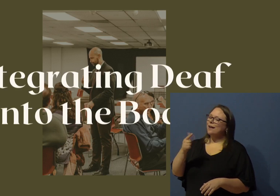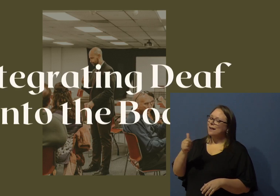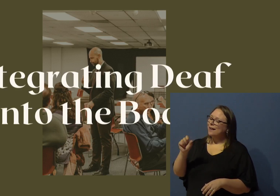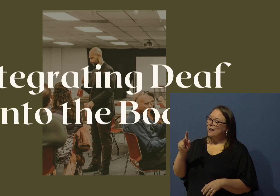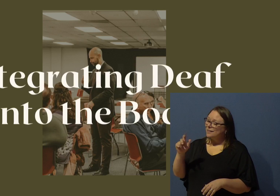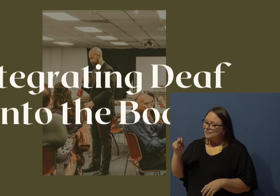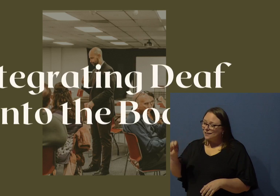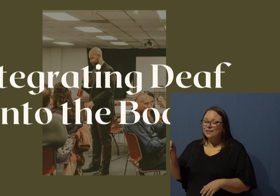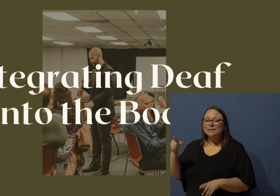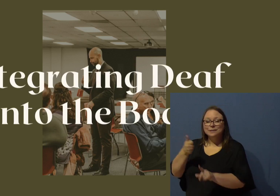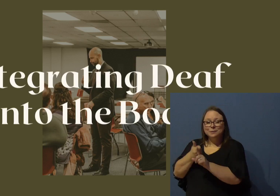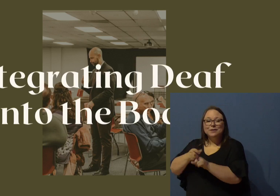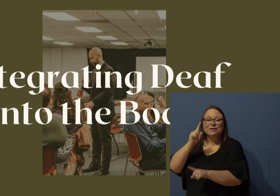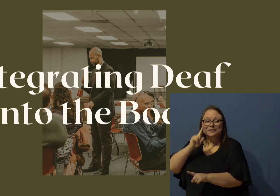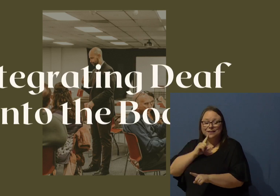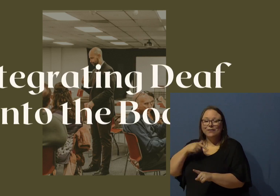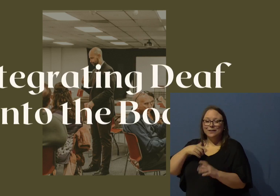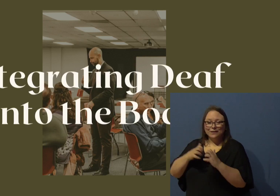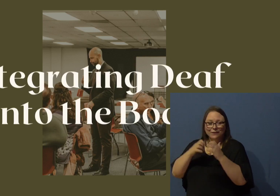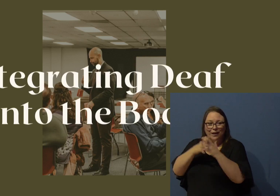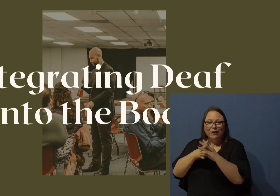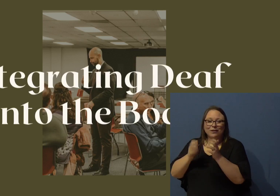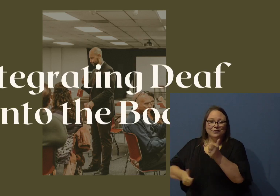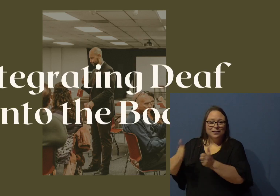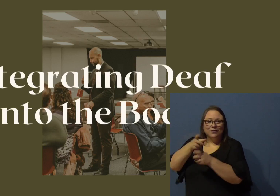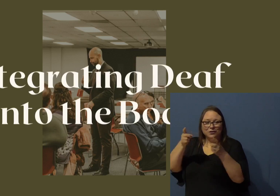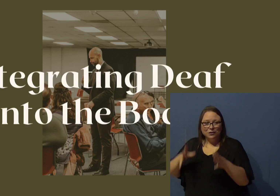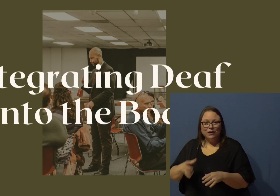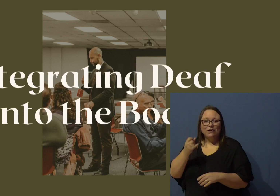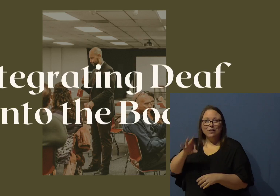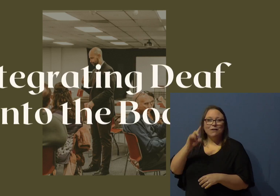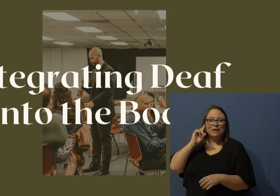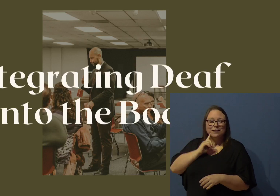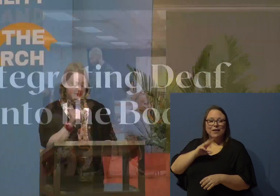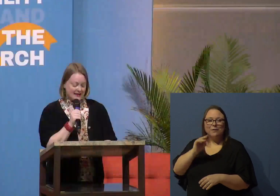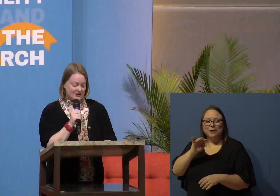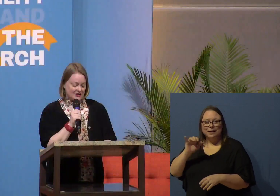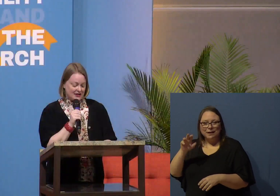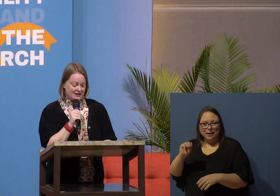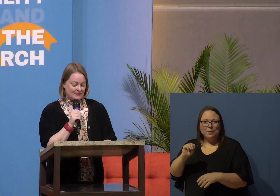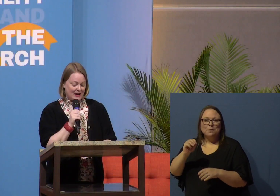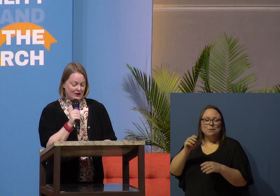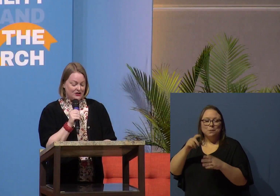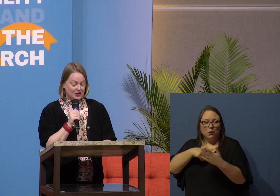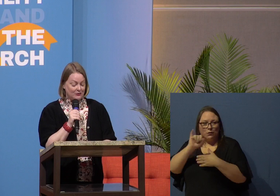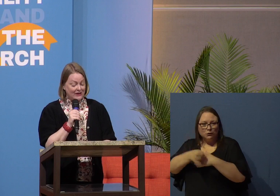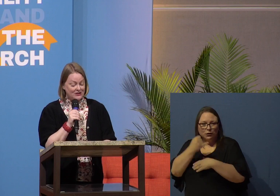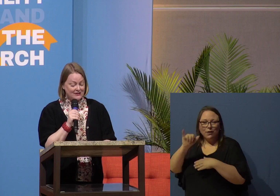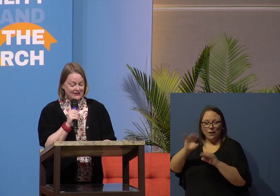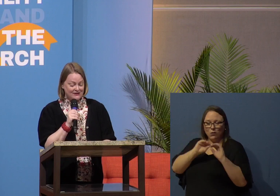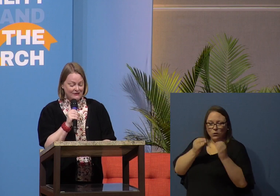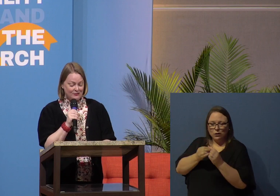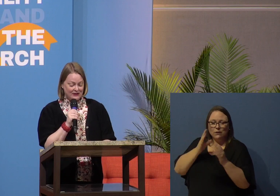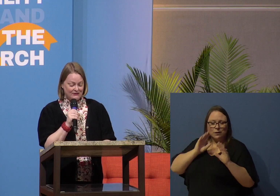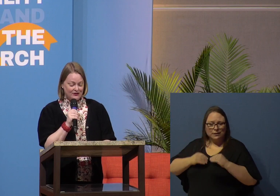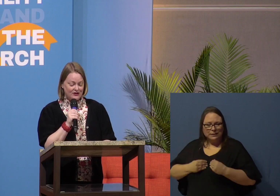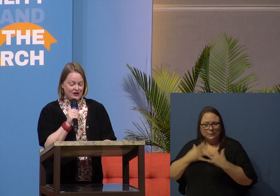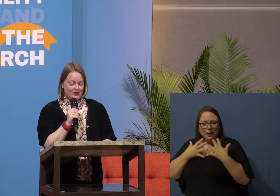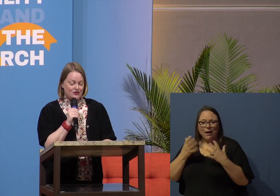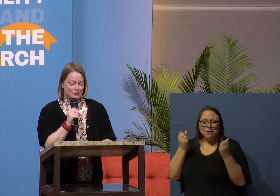is the founder and executive director of Deaf Millennial Project, an organization inspiring generations of deaf believers to